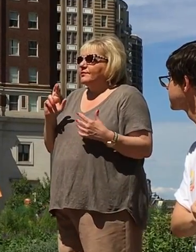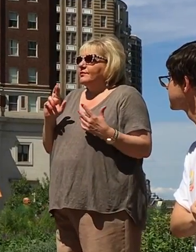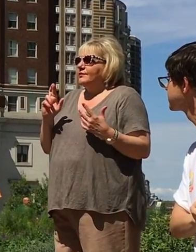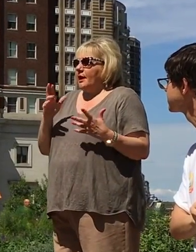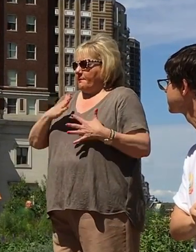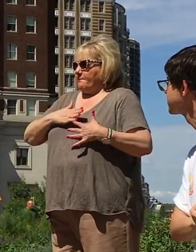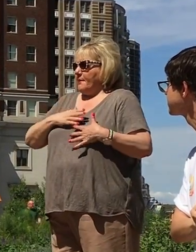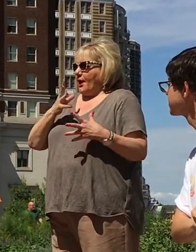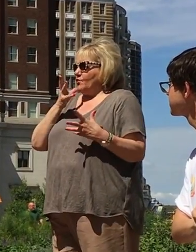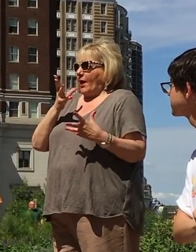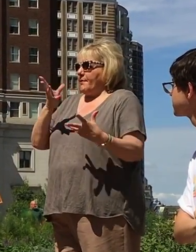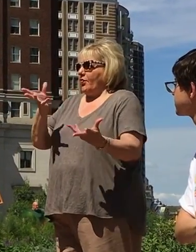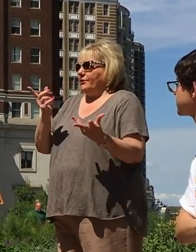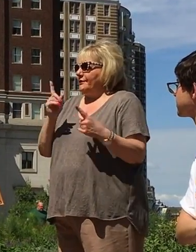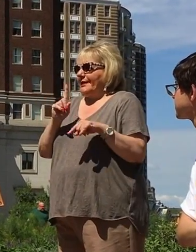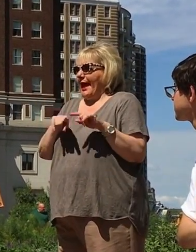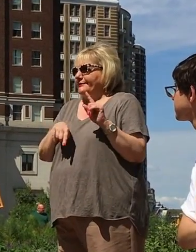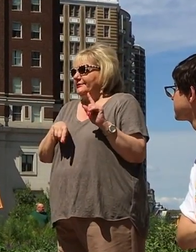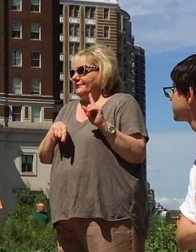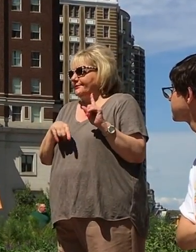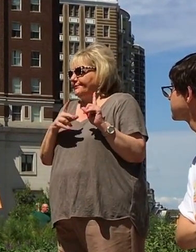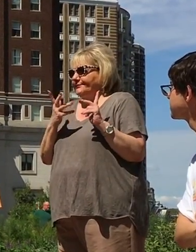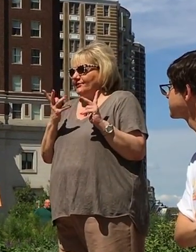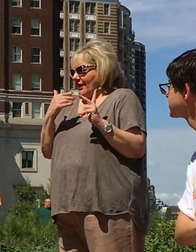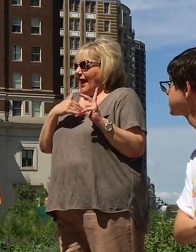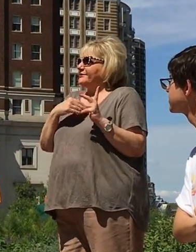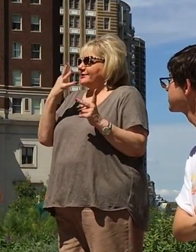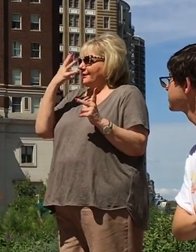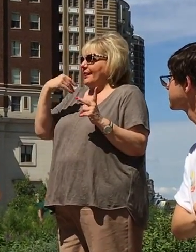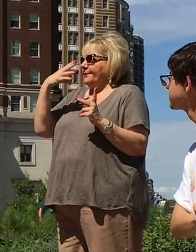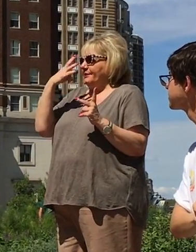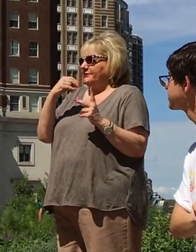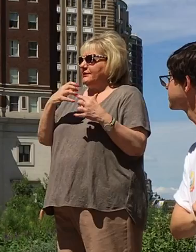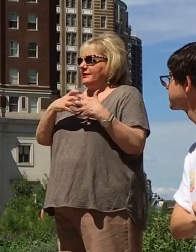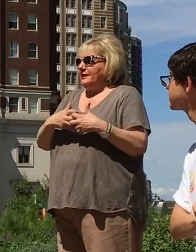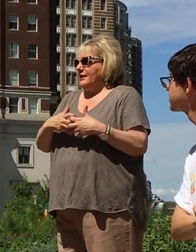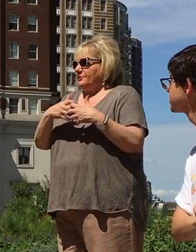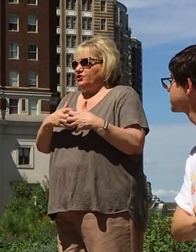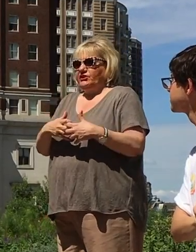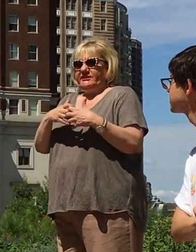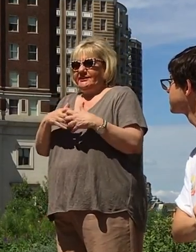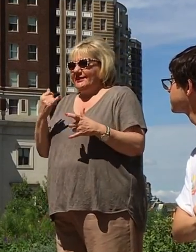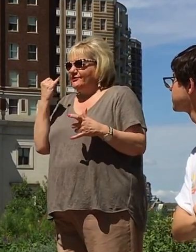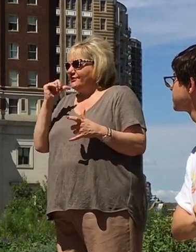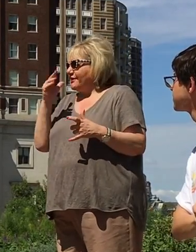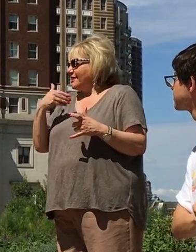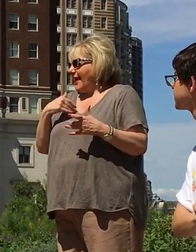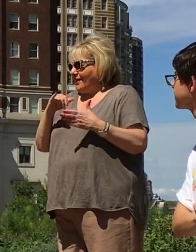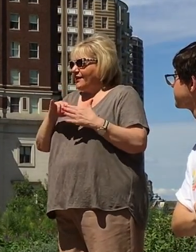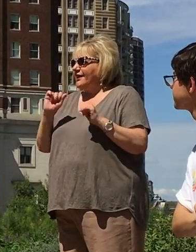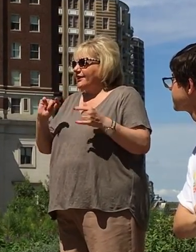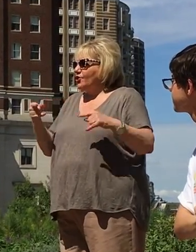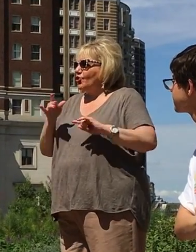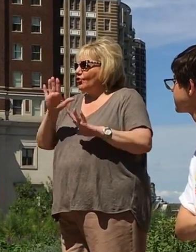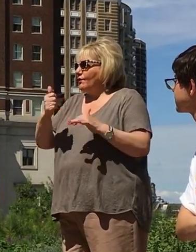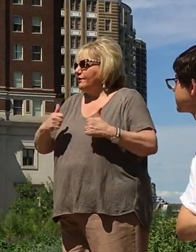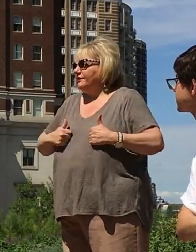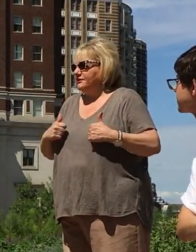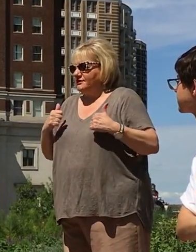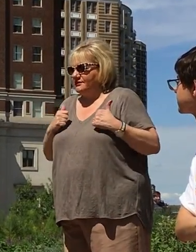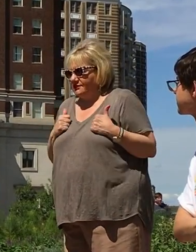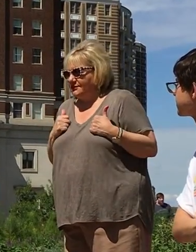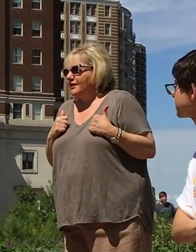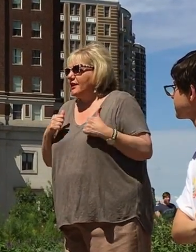I know my grandmother cannot sleep without her CPAP machine. It could hamper her living. So